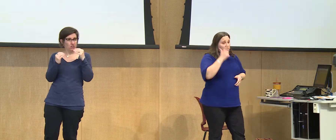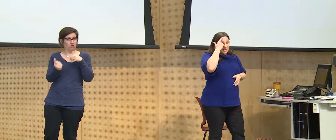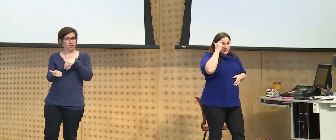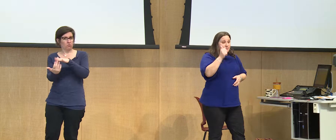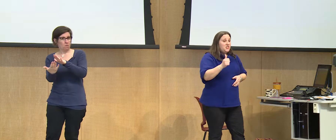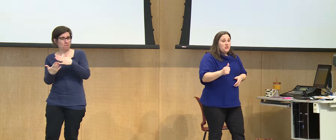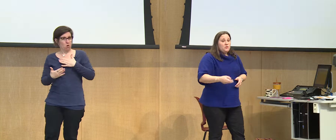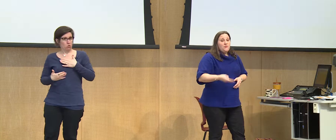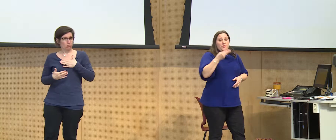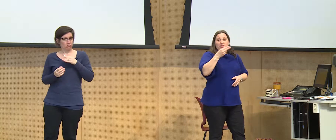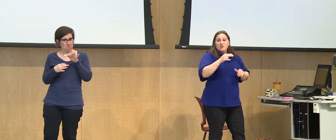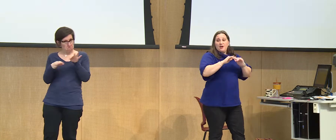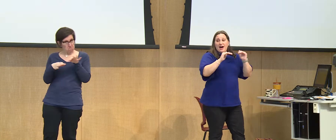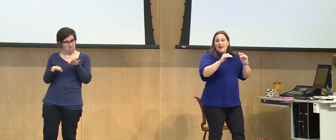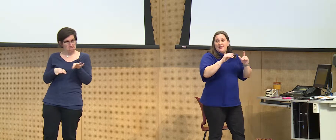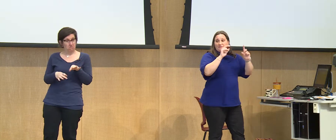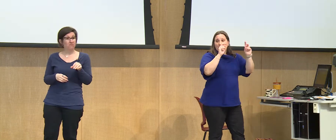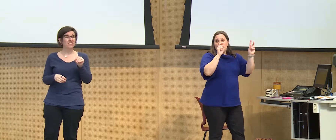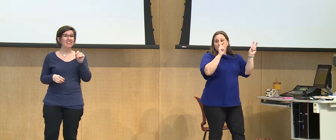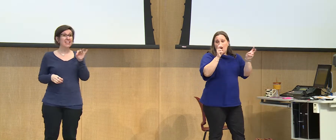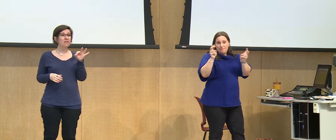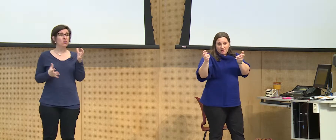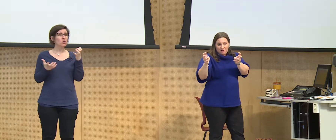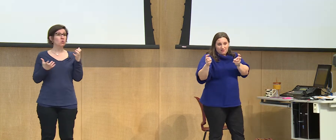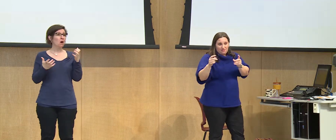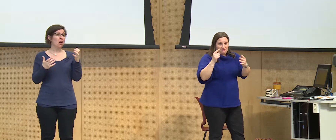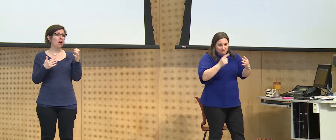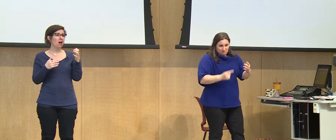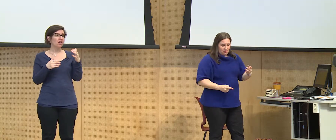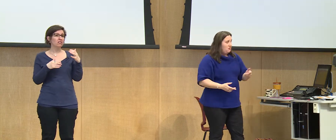It's up to you if you want to do a high-level topic.